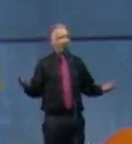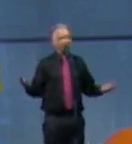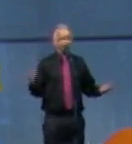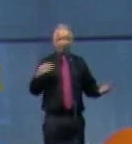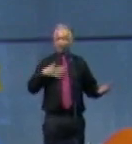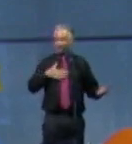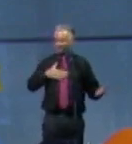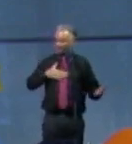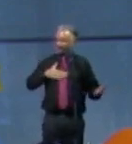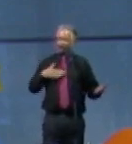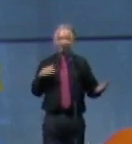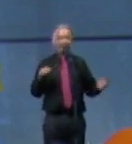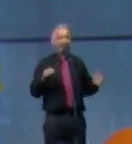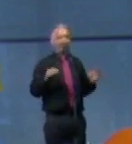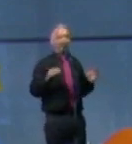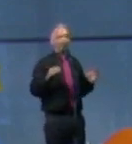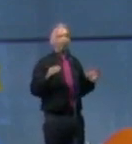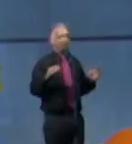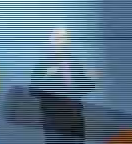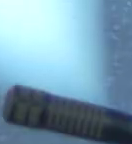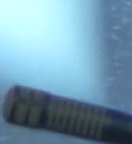we are